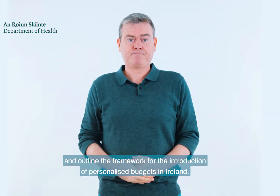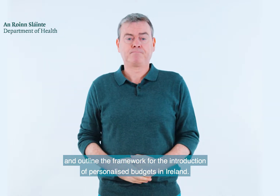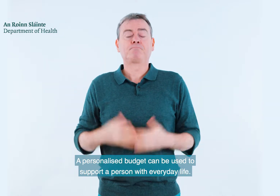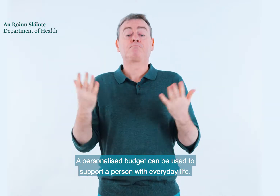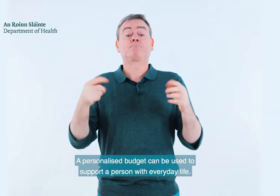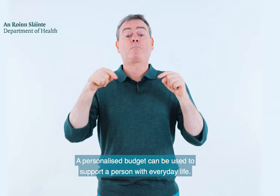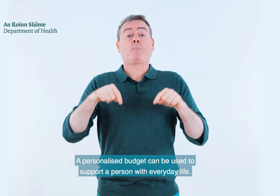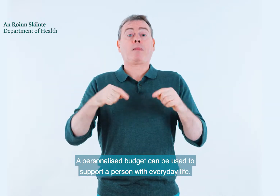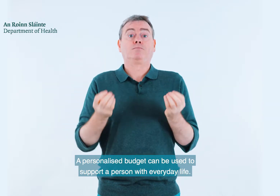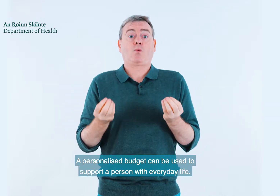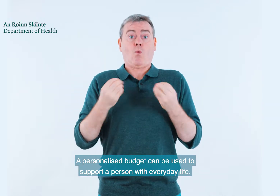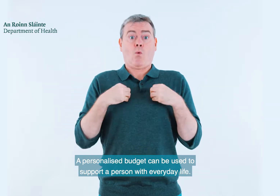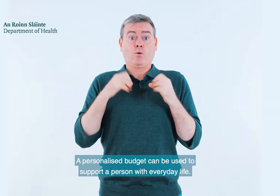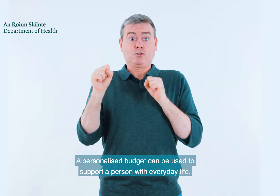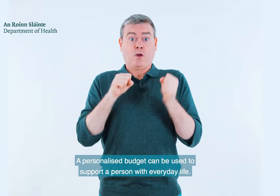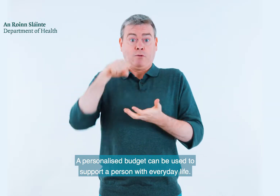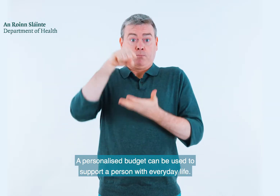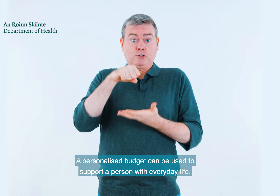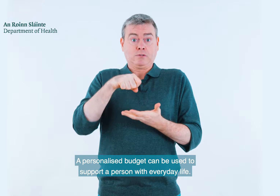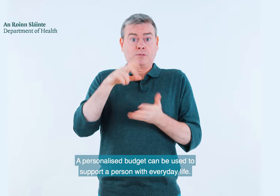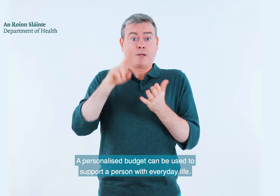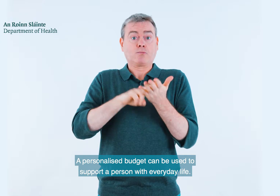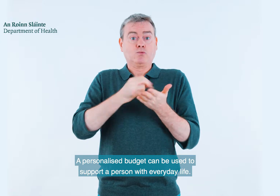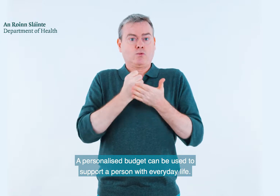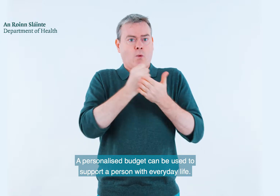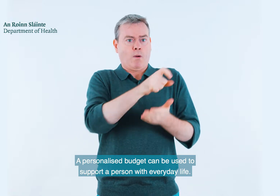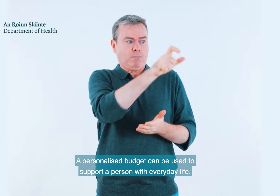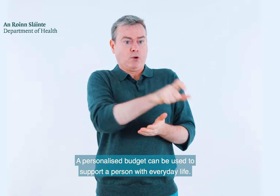A personalised budget can be used to support a person with everyday life.